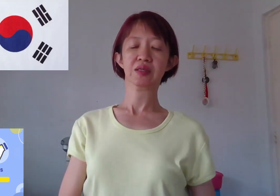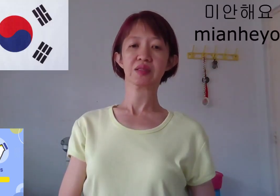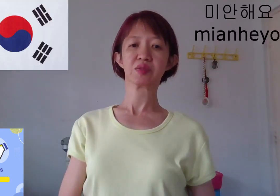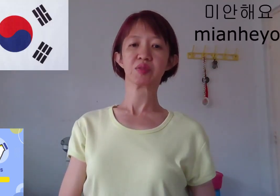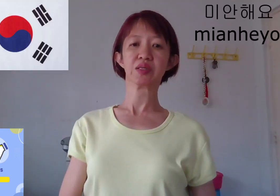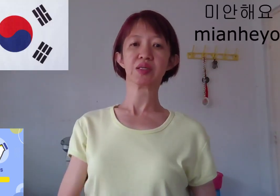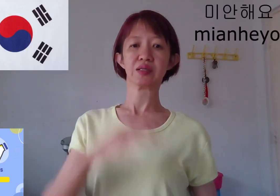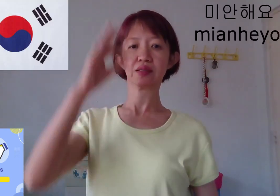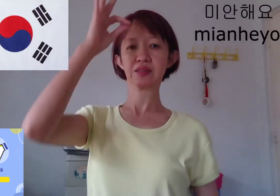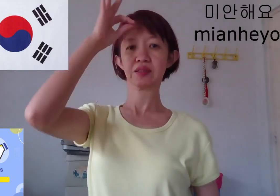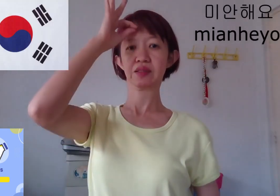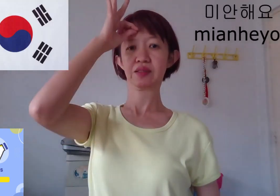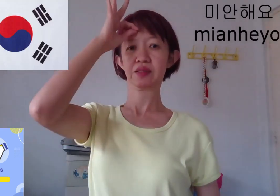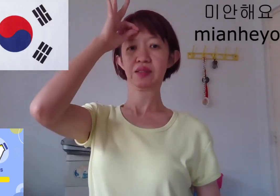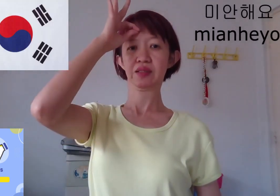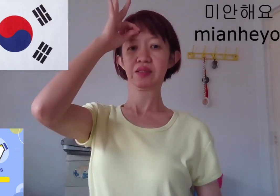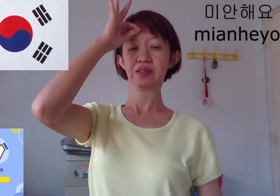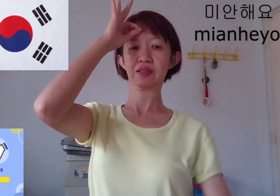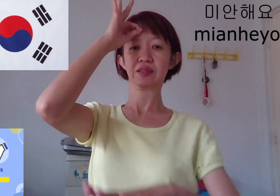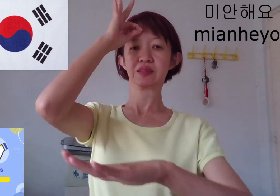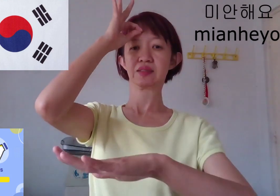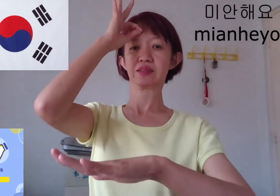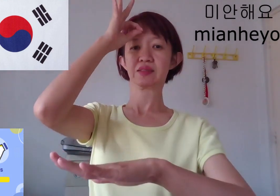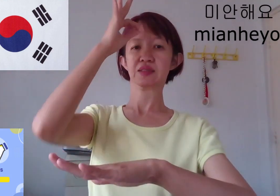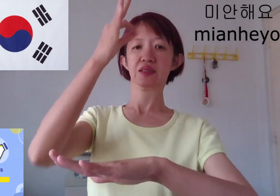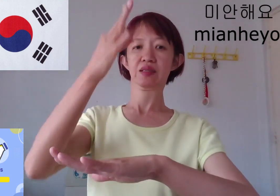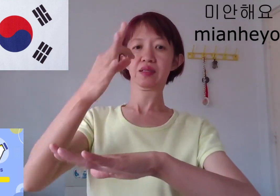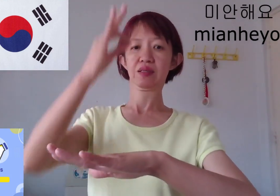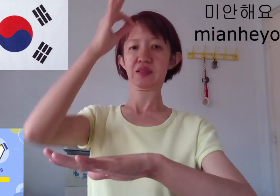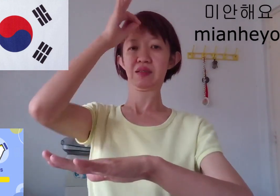In Korean, it's